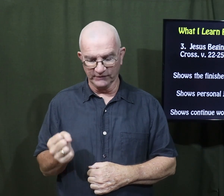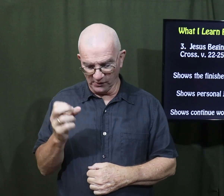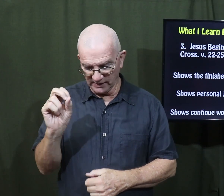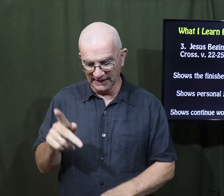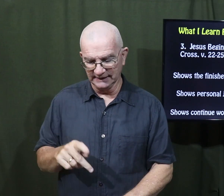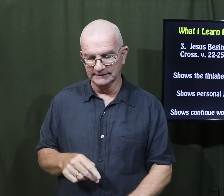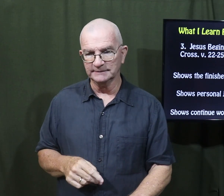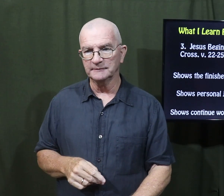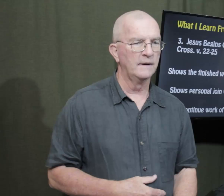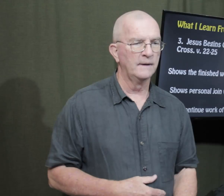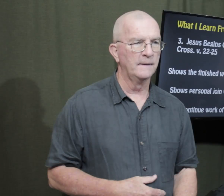Okay.